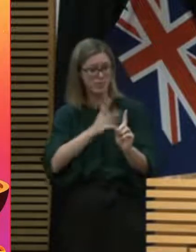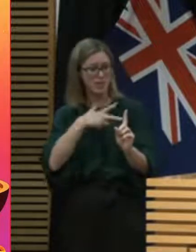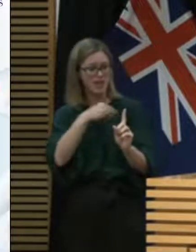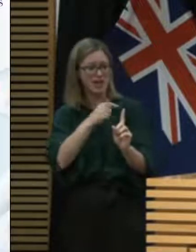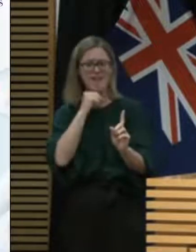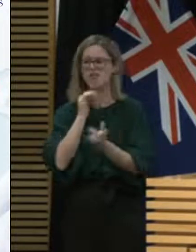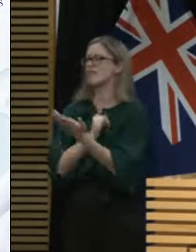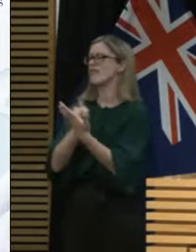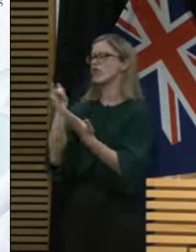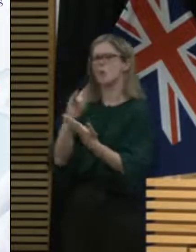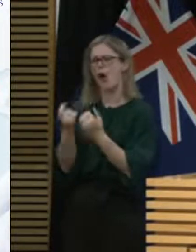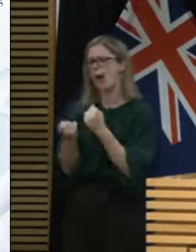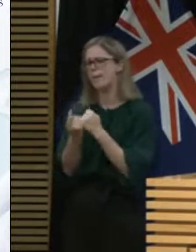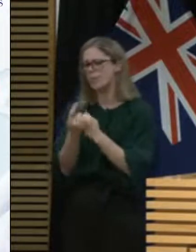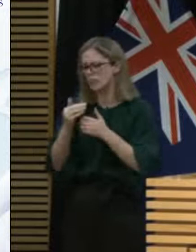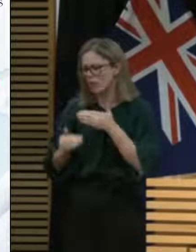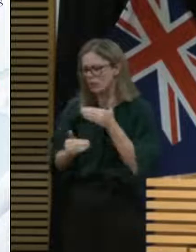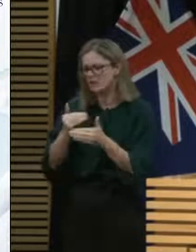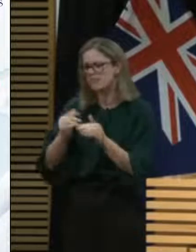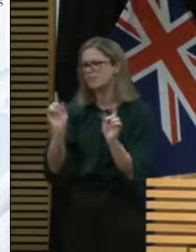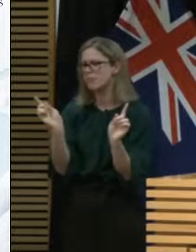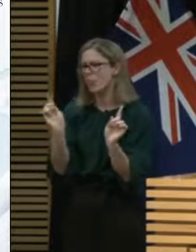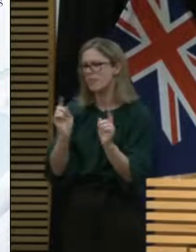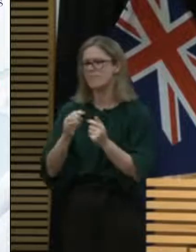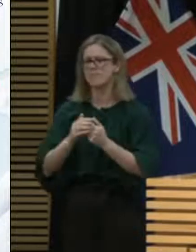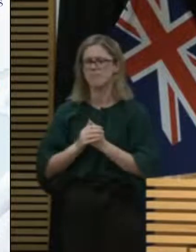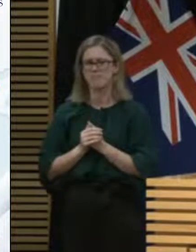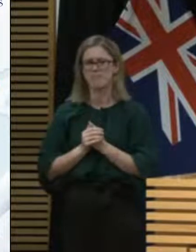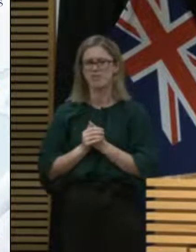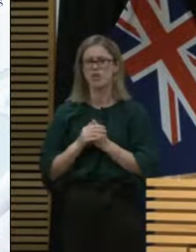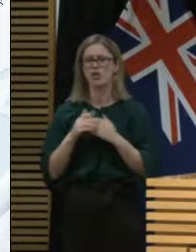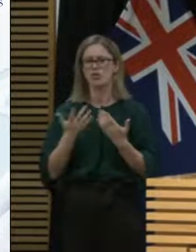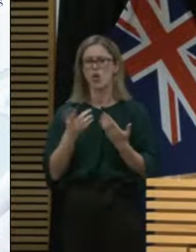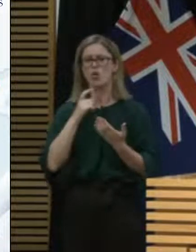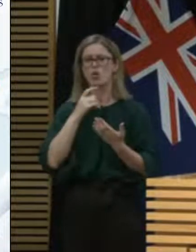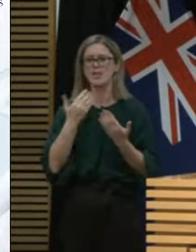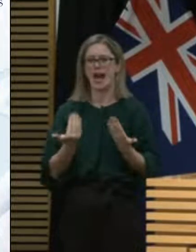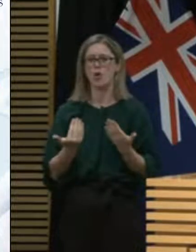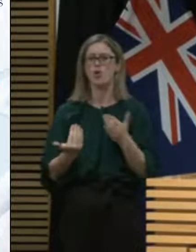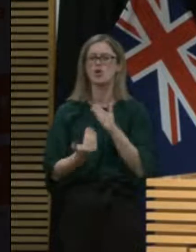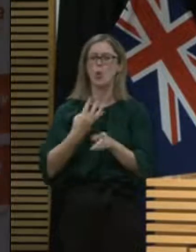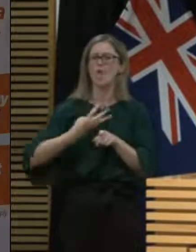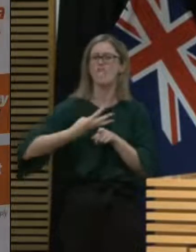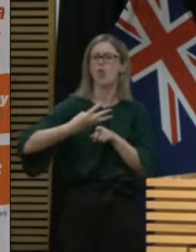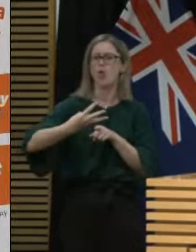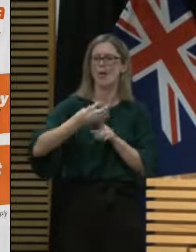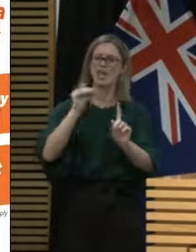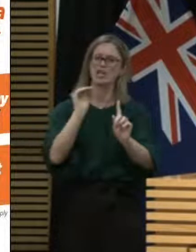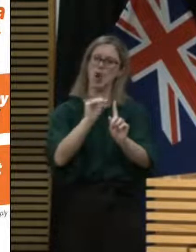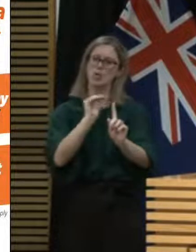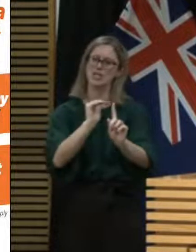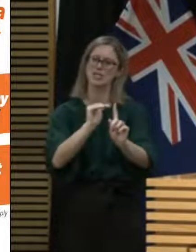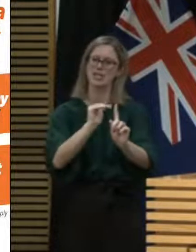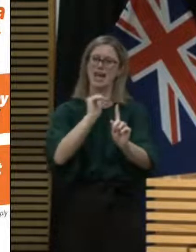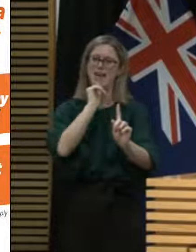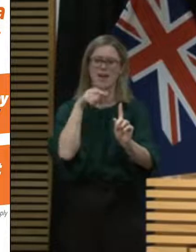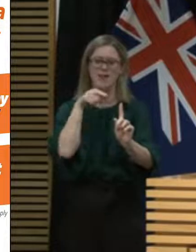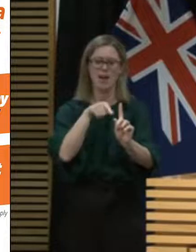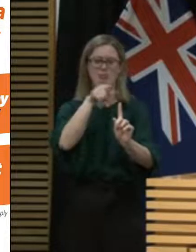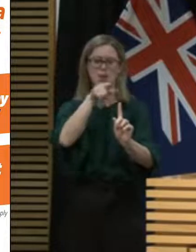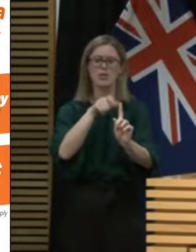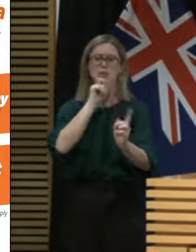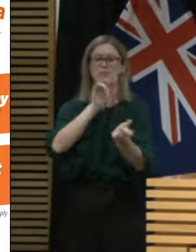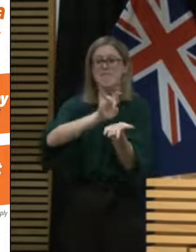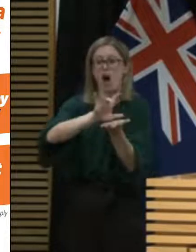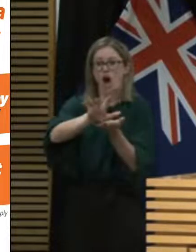do refuse to get vaccinated. To provide clarity, a new 4-week notice period will apply if people are